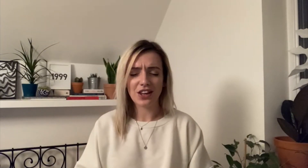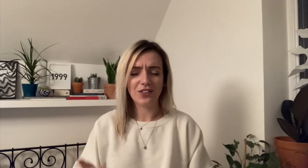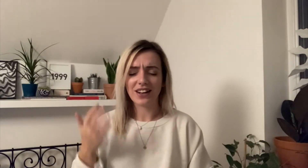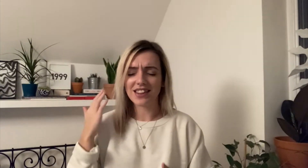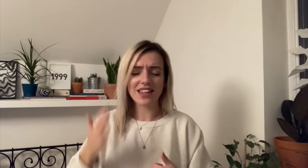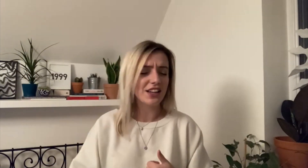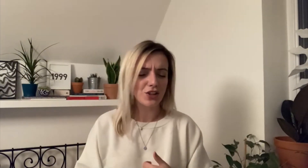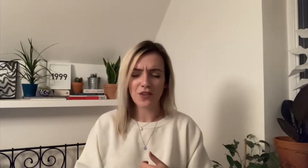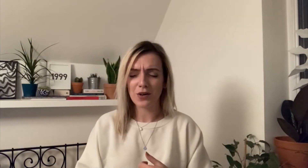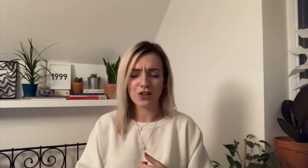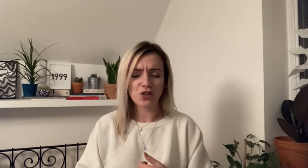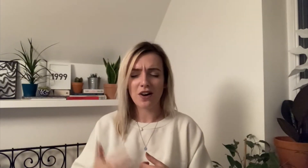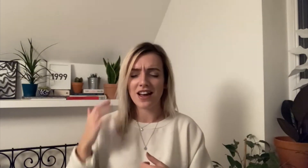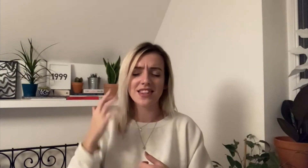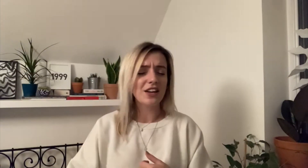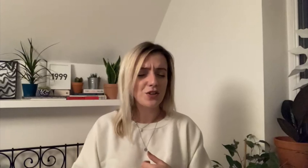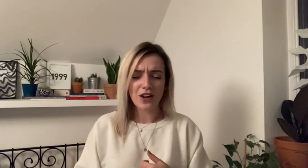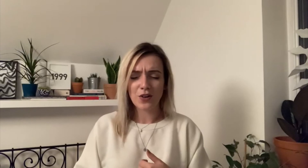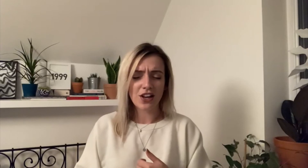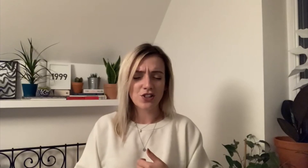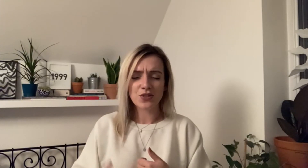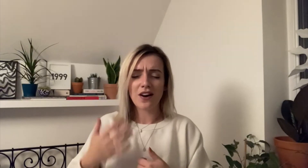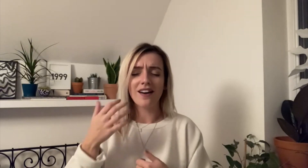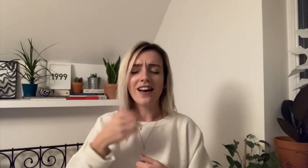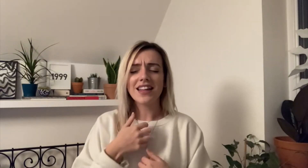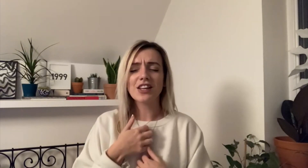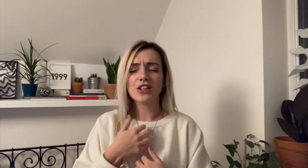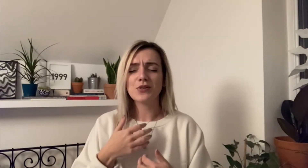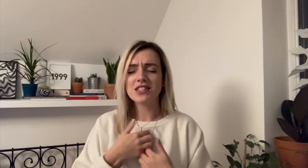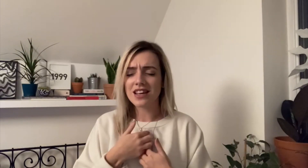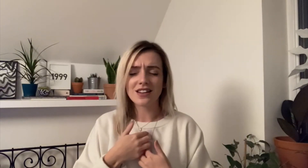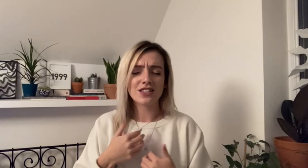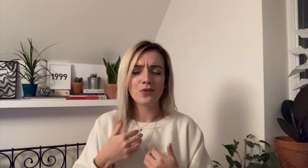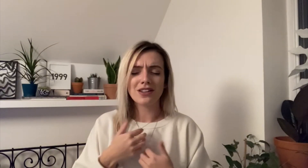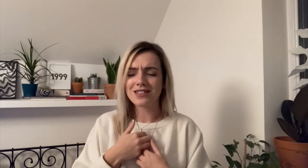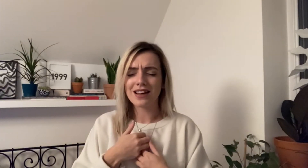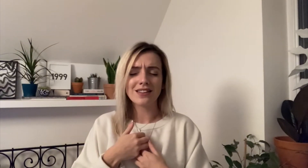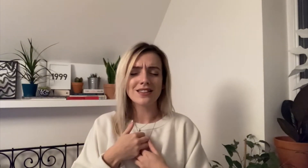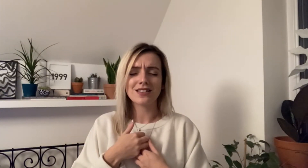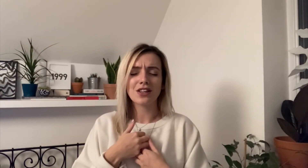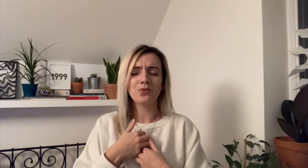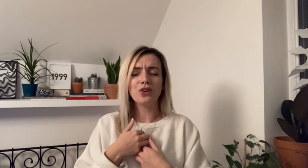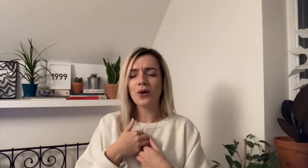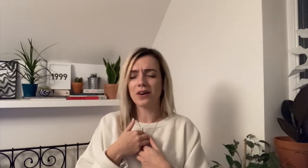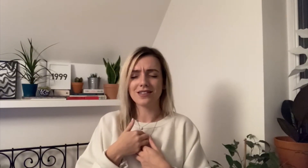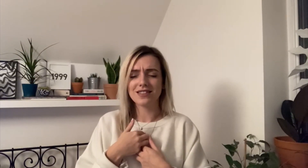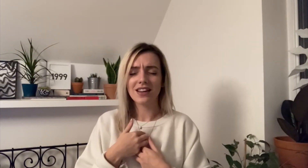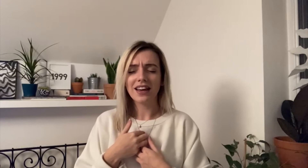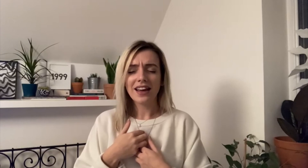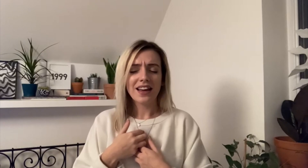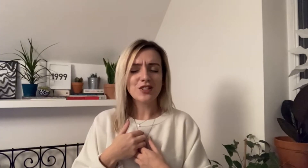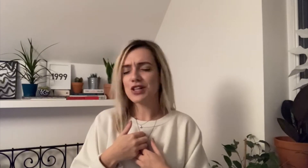for you. I thank you for how good you are. I thank you for how gracious you are. I thank you that you see us, that you understand us, that you know